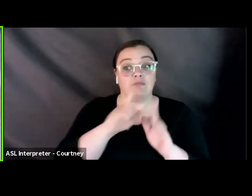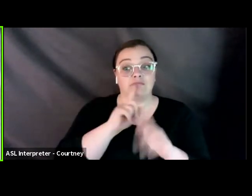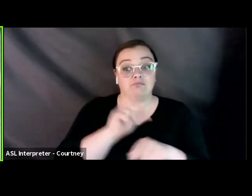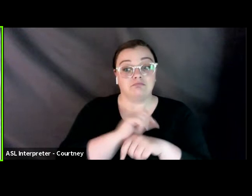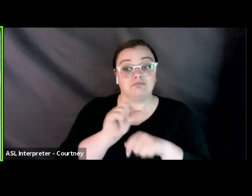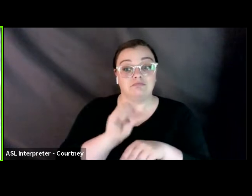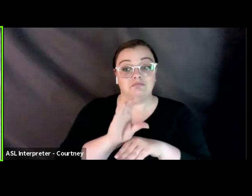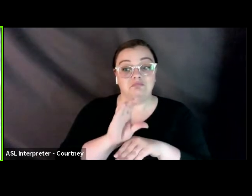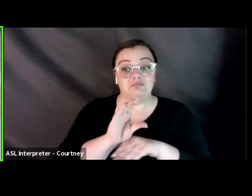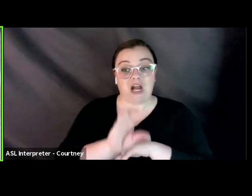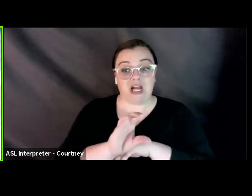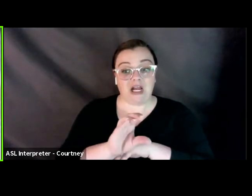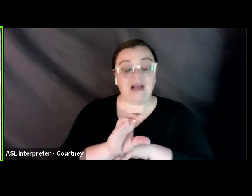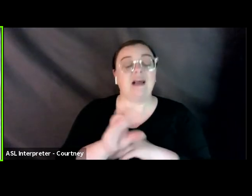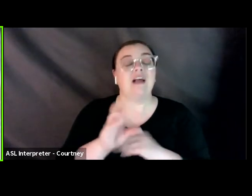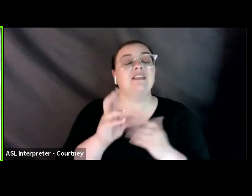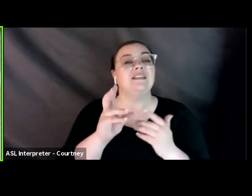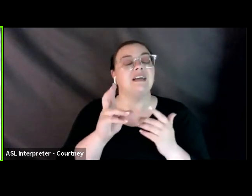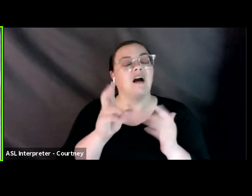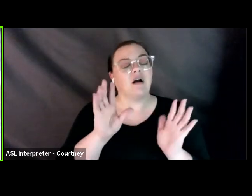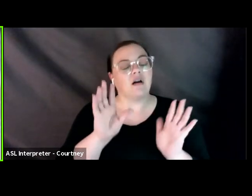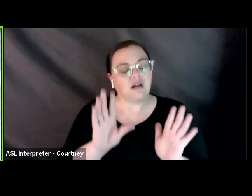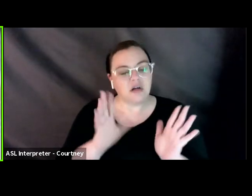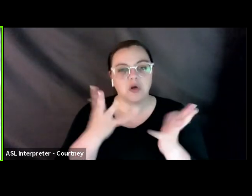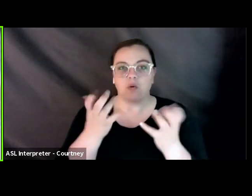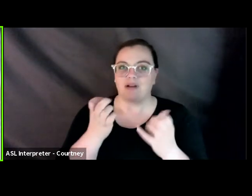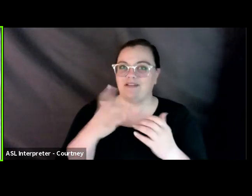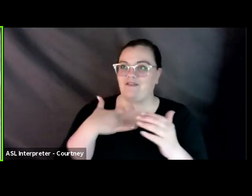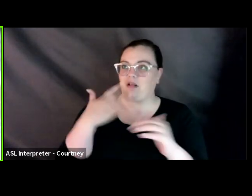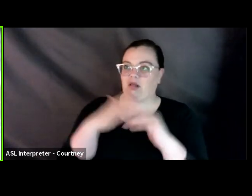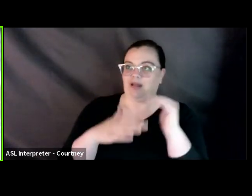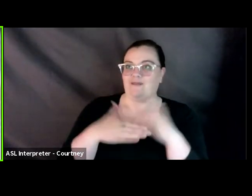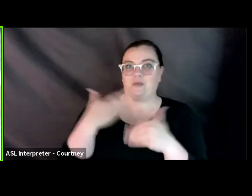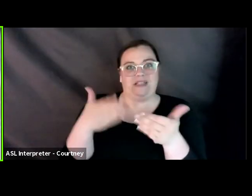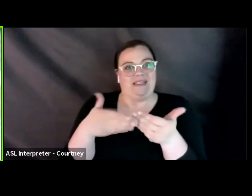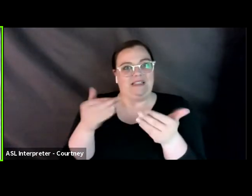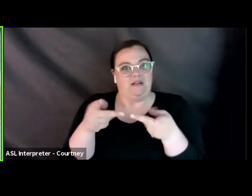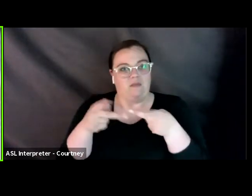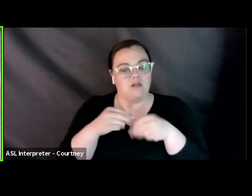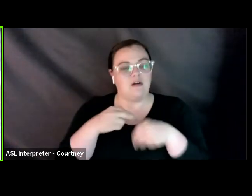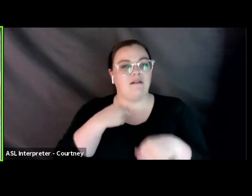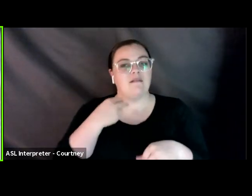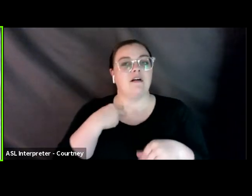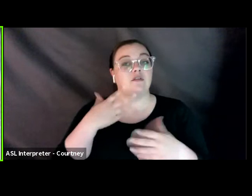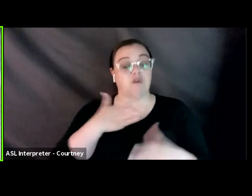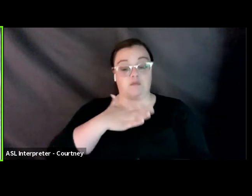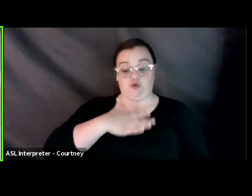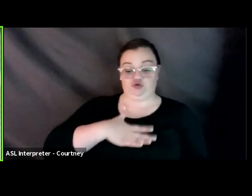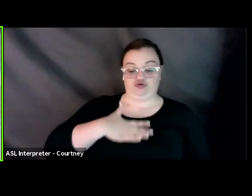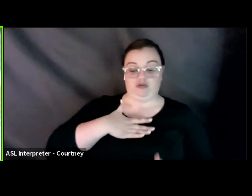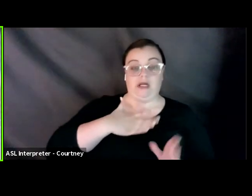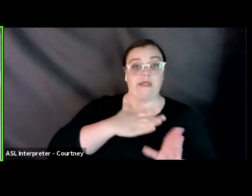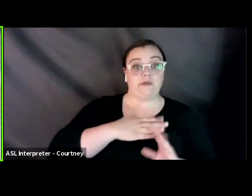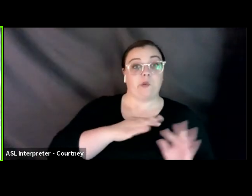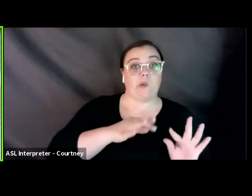But again, you're going to the easiest feeling place in your voice. You've got to go from your chest into the middle.